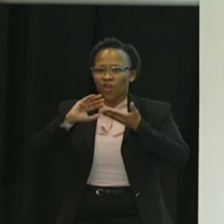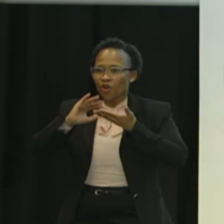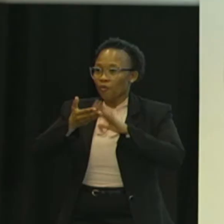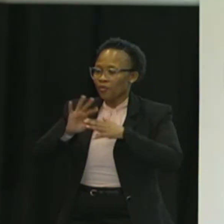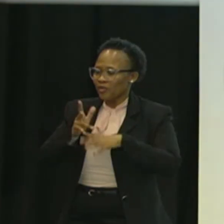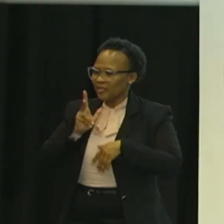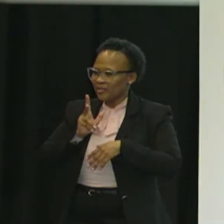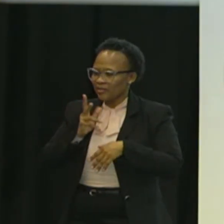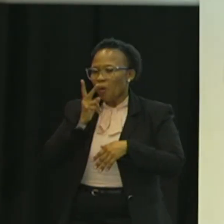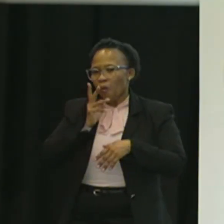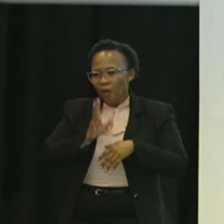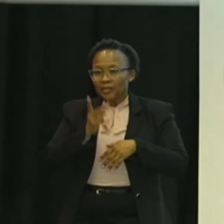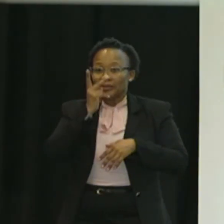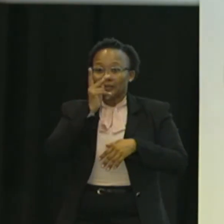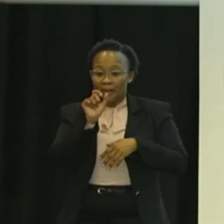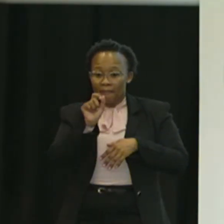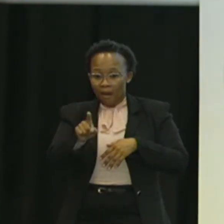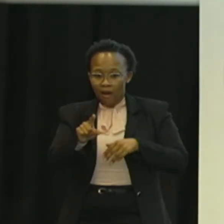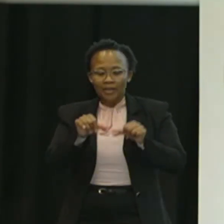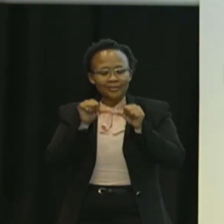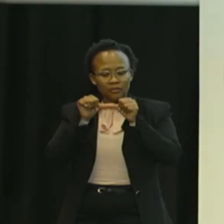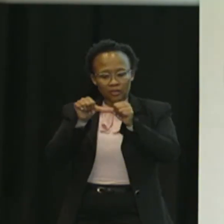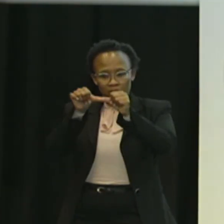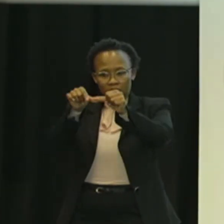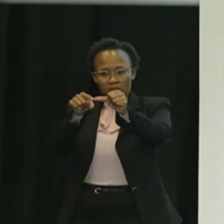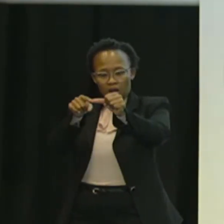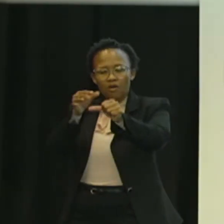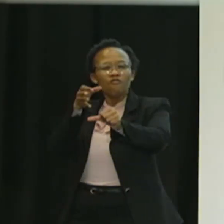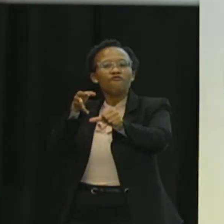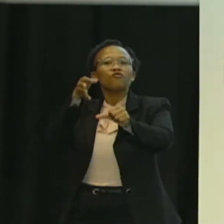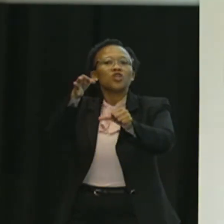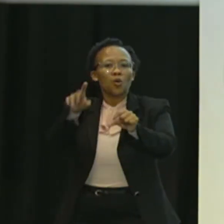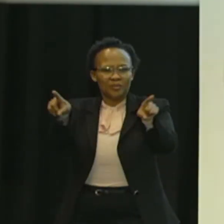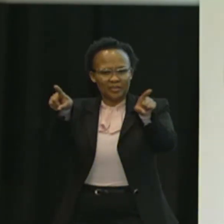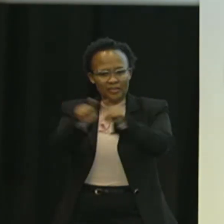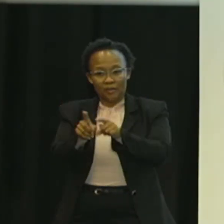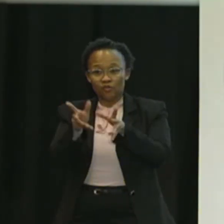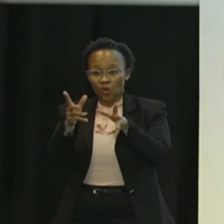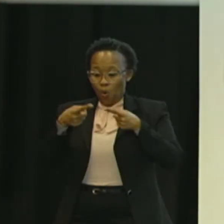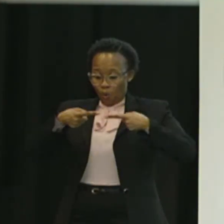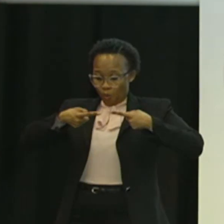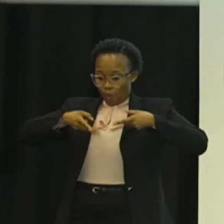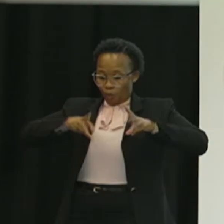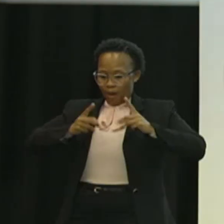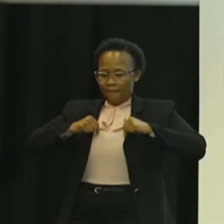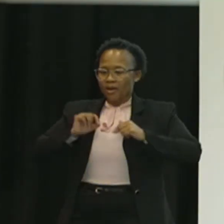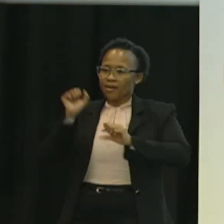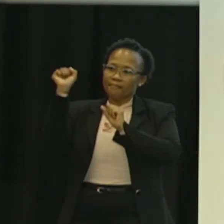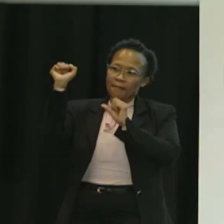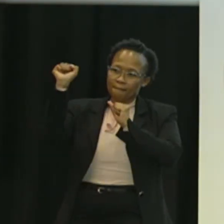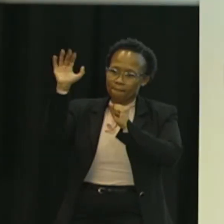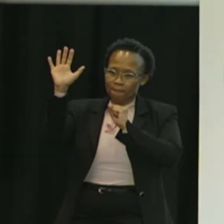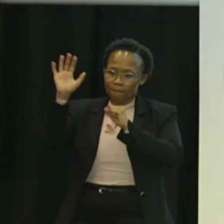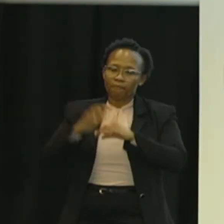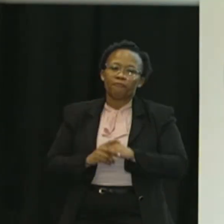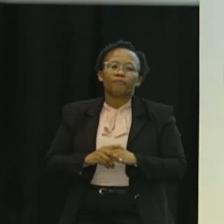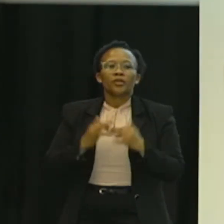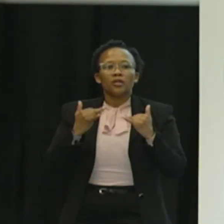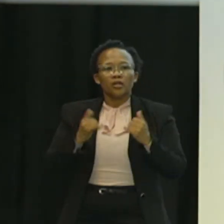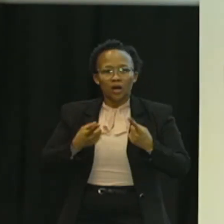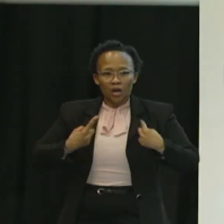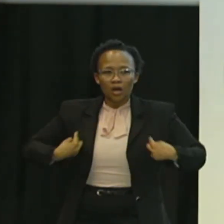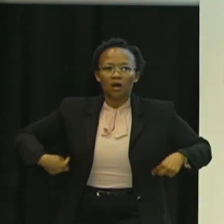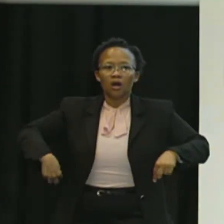what sustainability would look like in the future. I also want to reiterate the issue of harm reduction. You